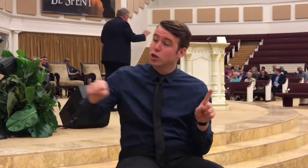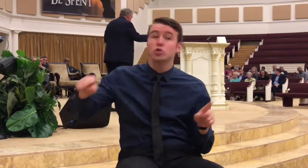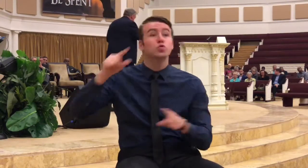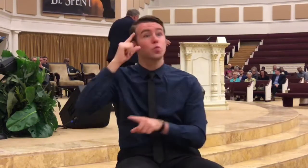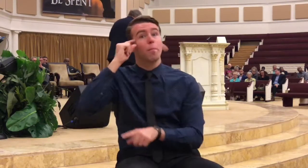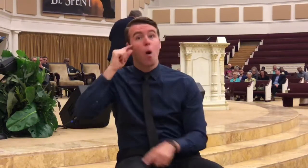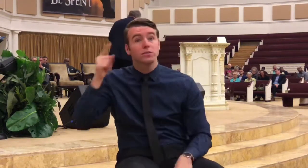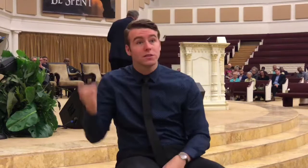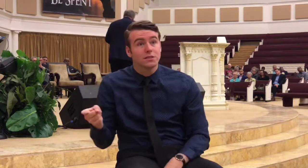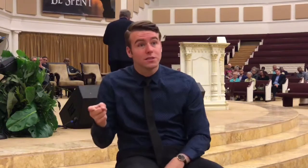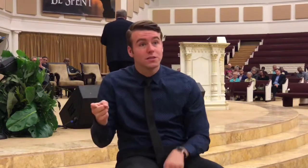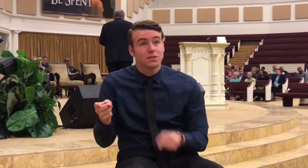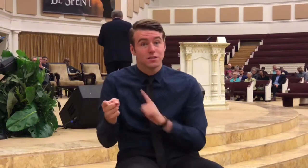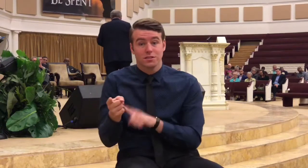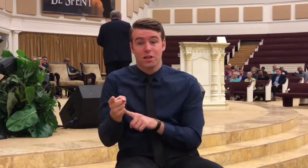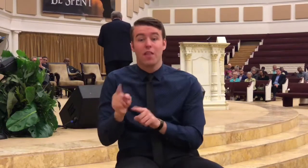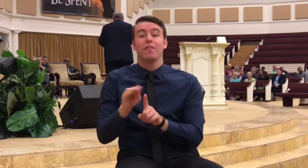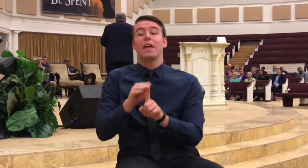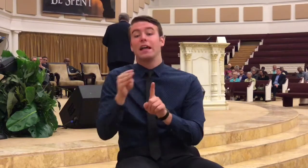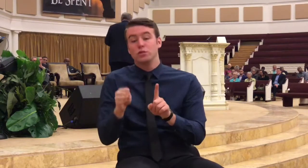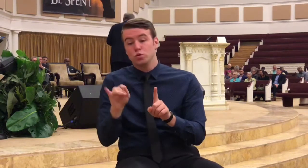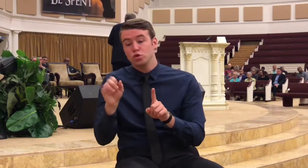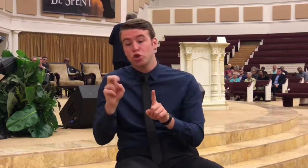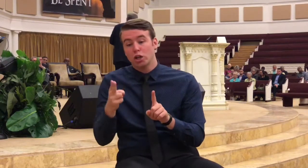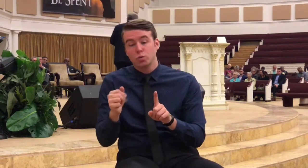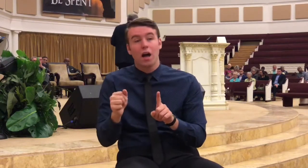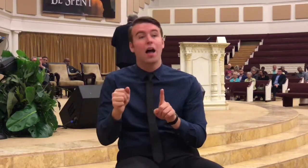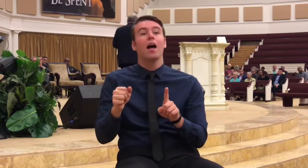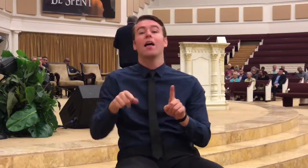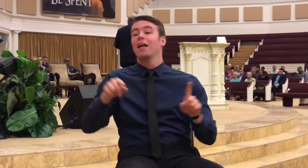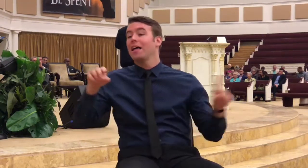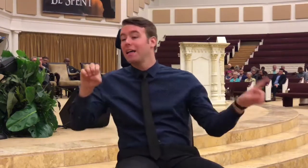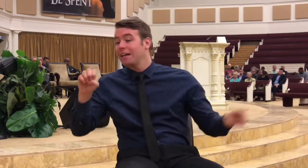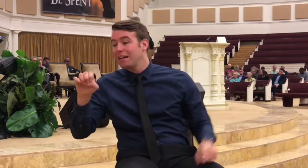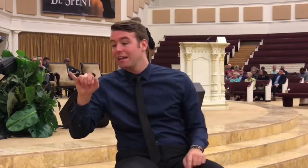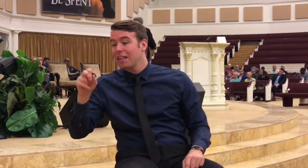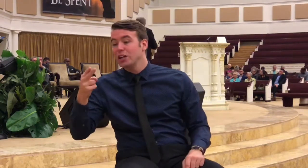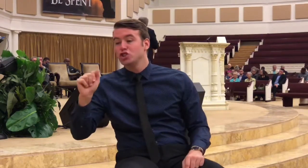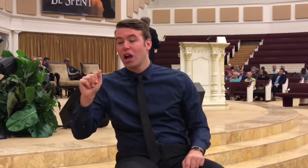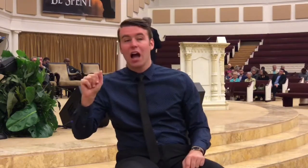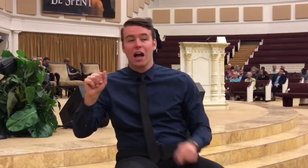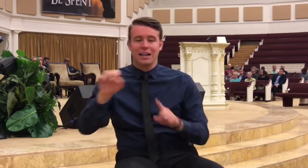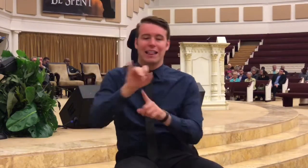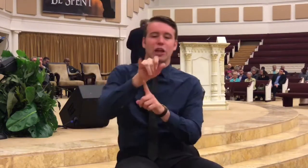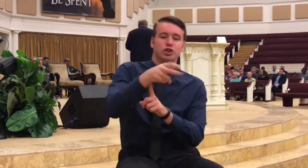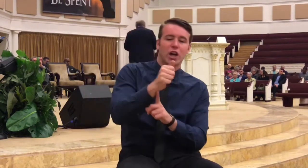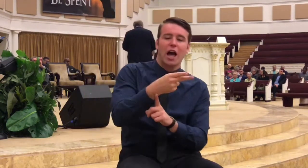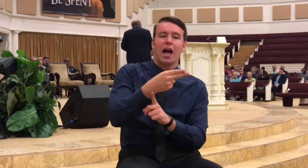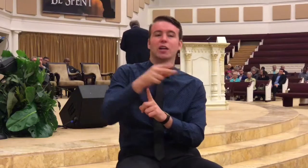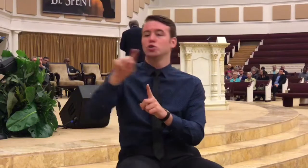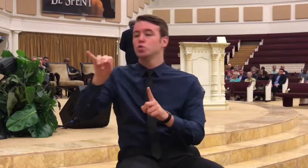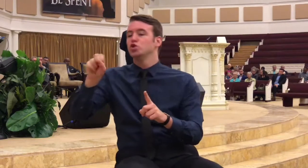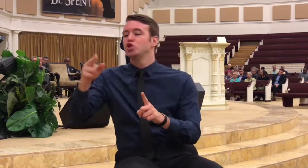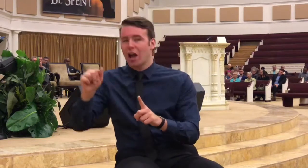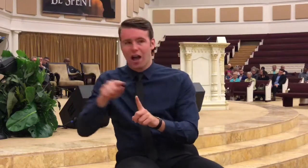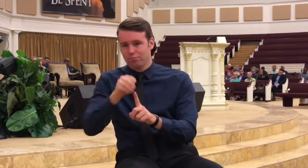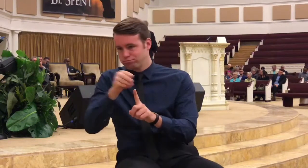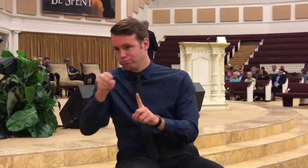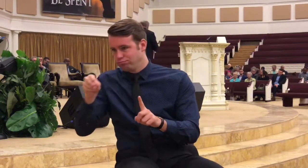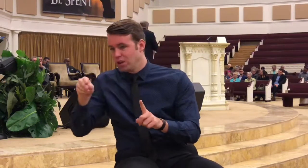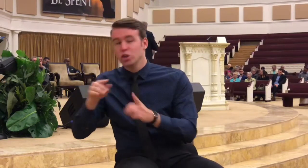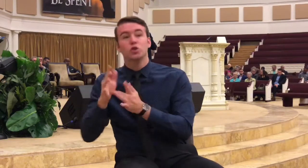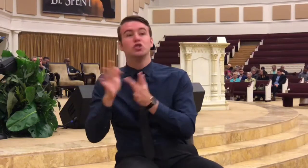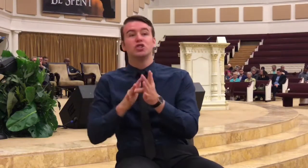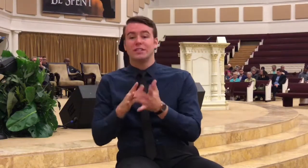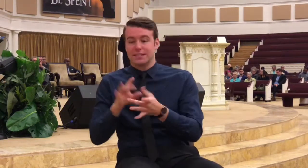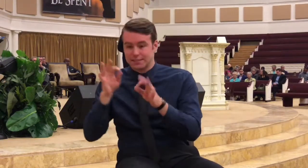Moses given to Joshua, from Elijah given to Elisha, from Jesus breathed on the